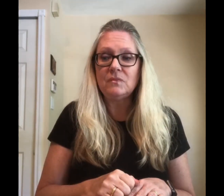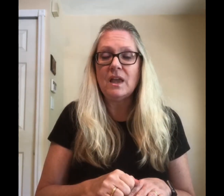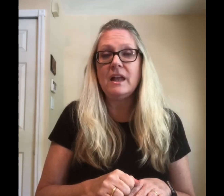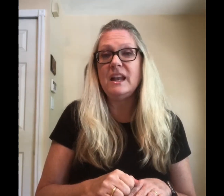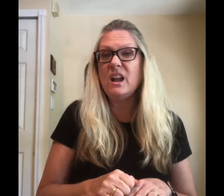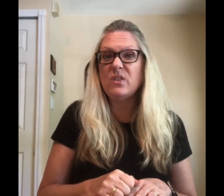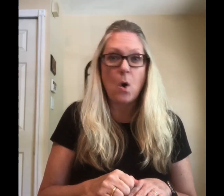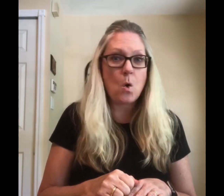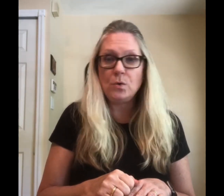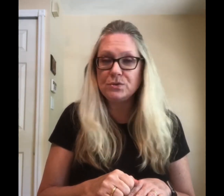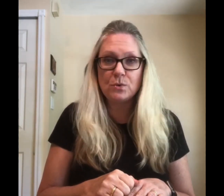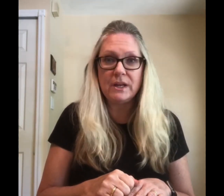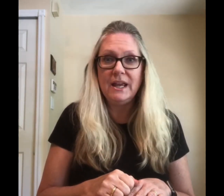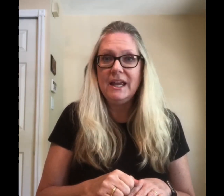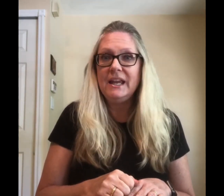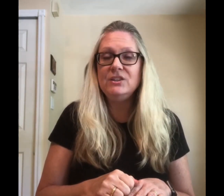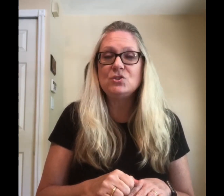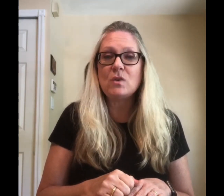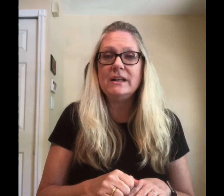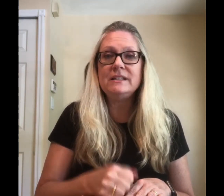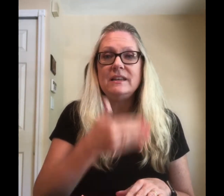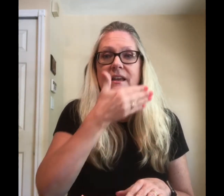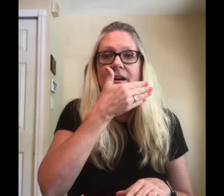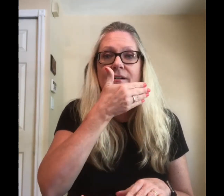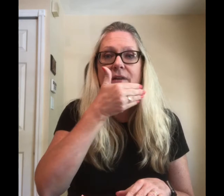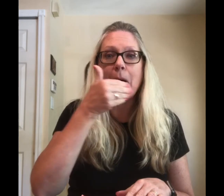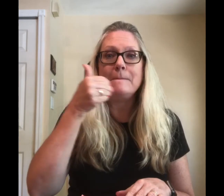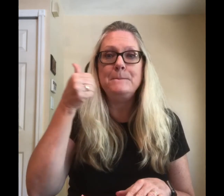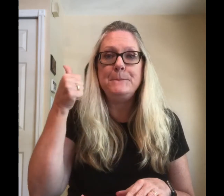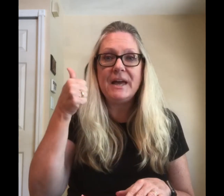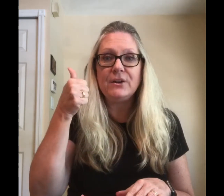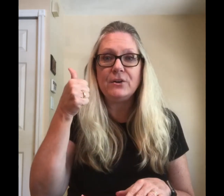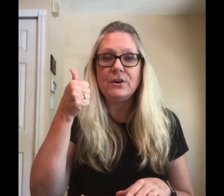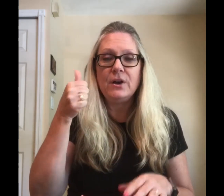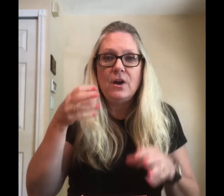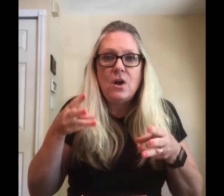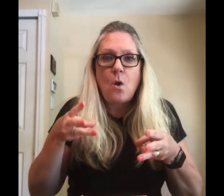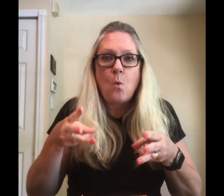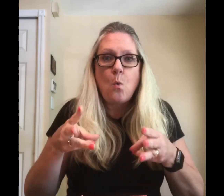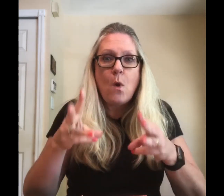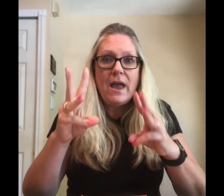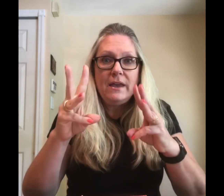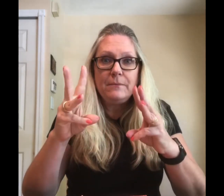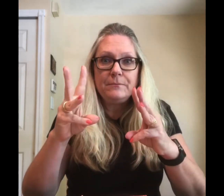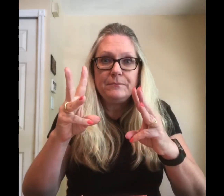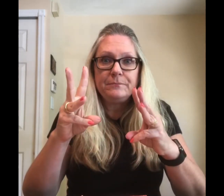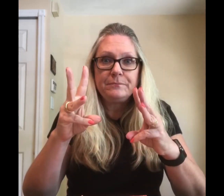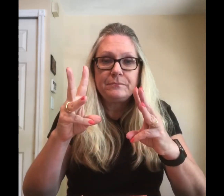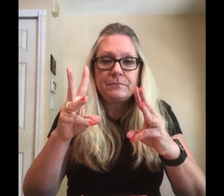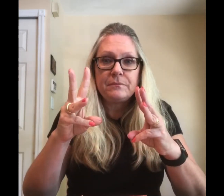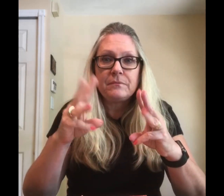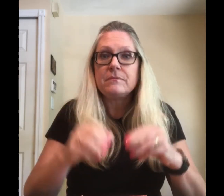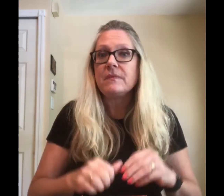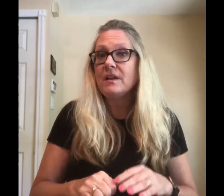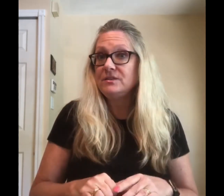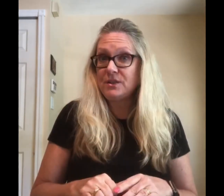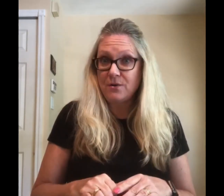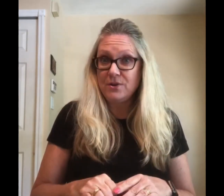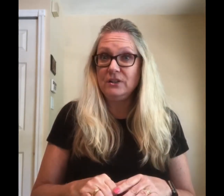And in the whole story, he's trying to think of a better way. So you're going to look out